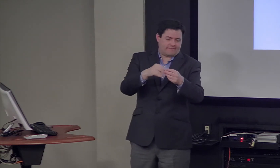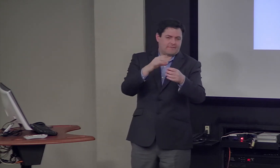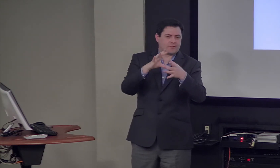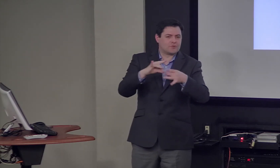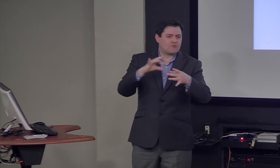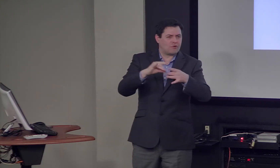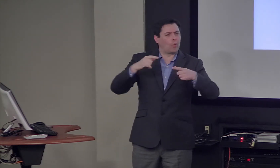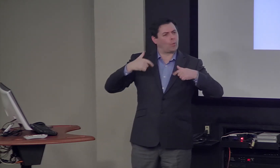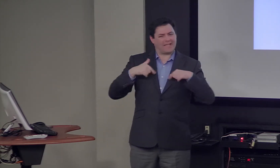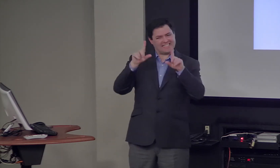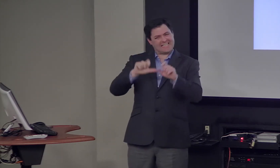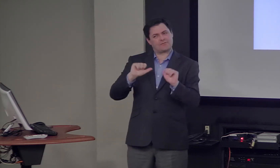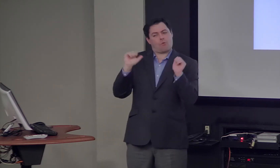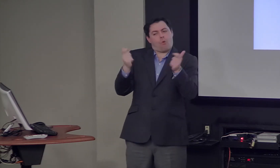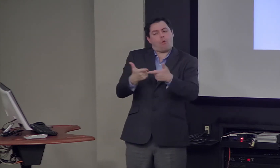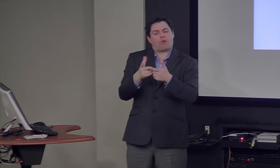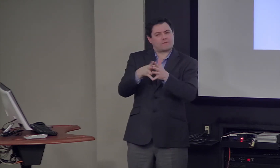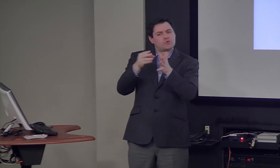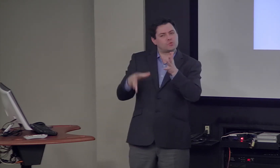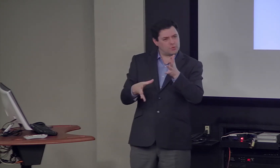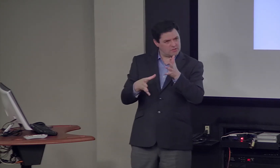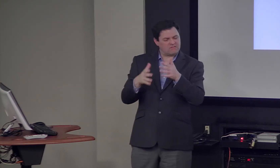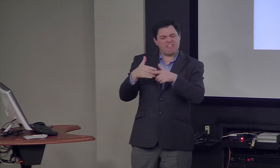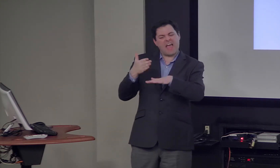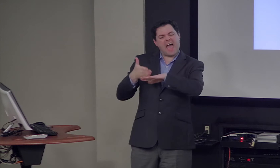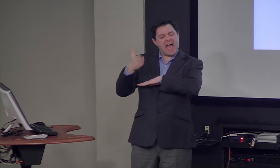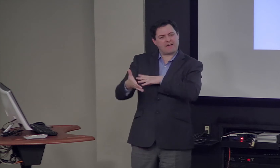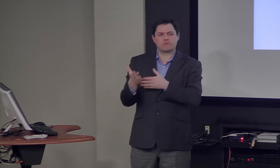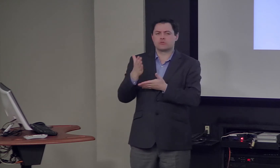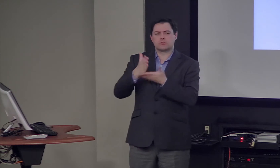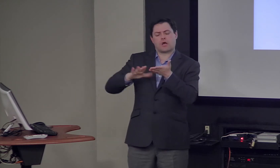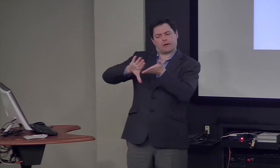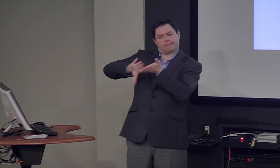other. I did want to share one thing, all of us as students,